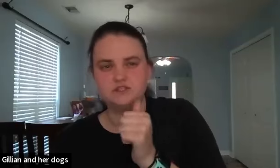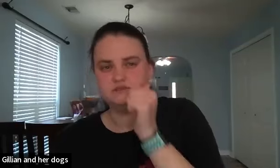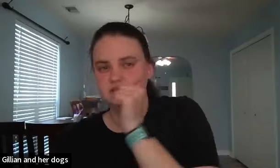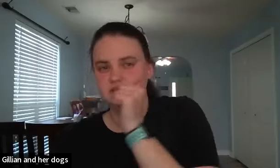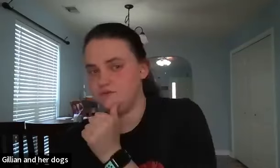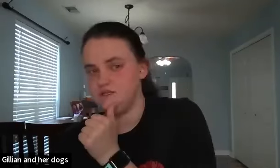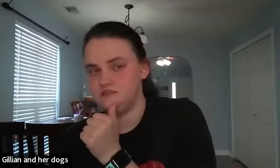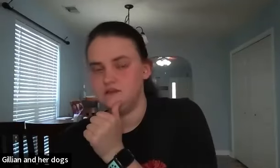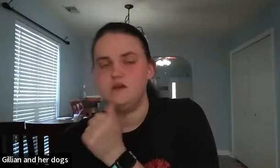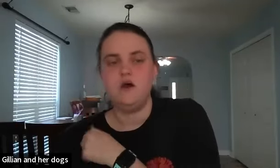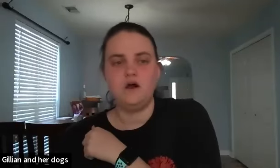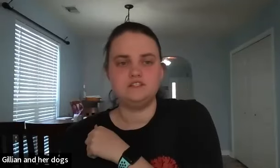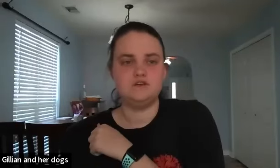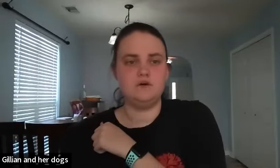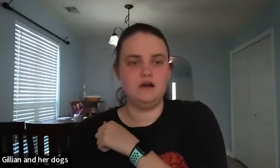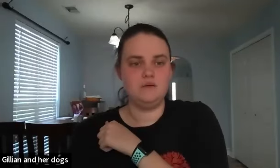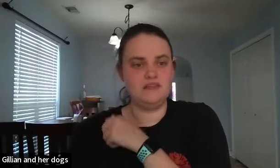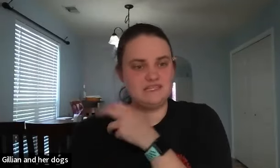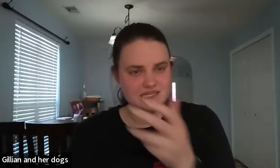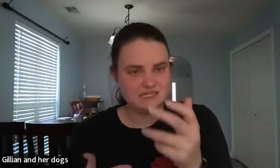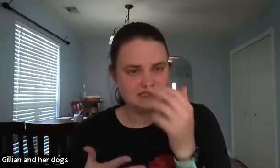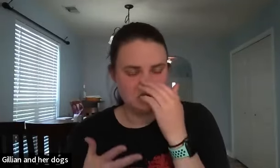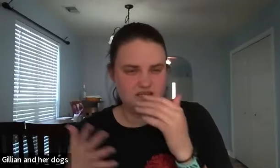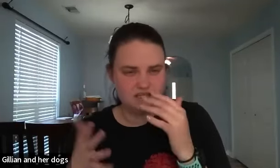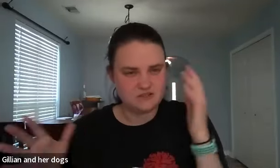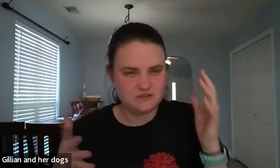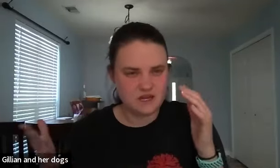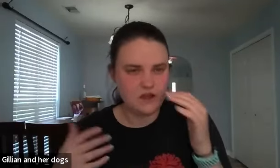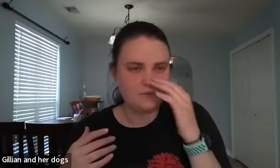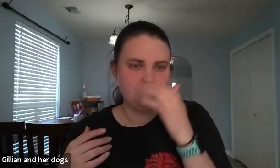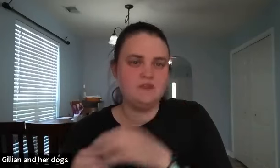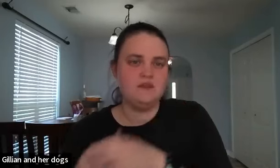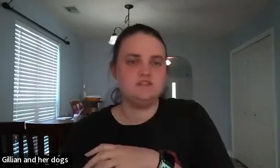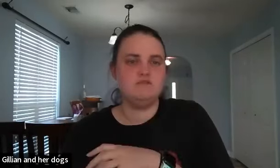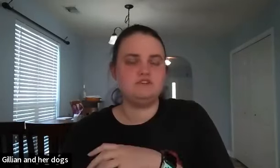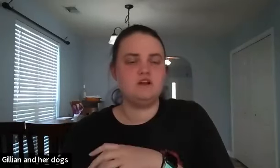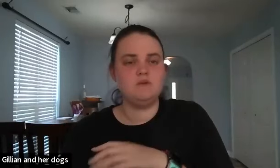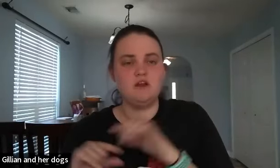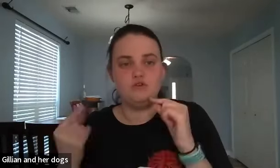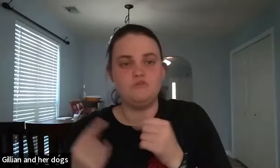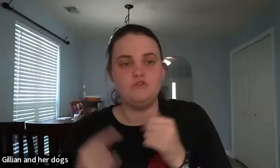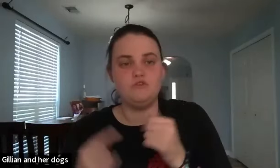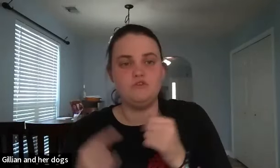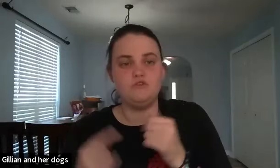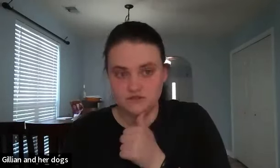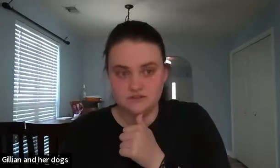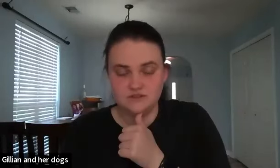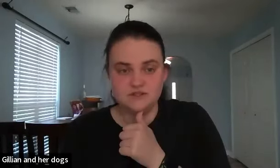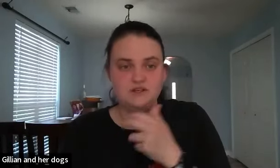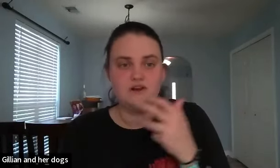your difference. Also, in a sentence, the context clues kind of help. So if you're talking about a group full of girls, you're